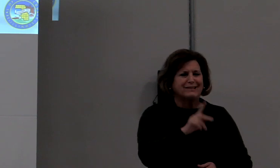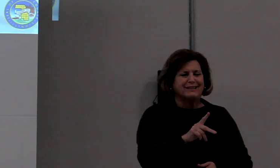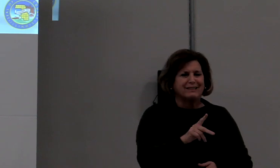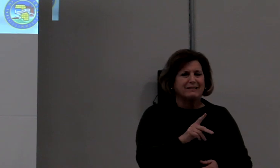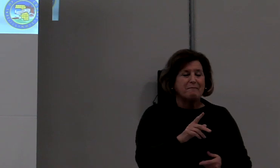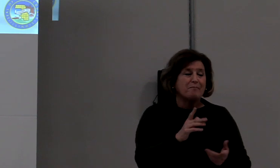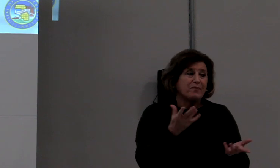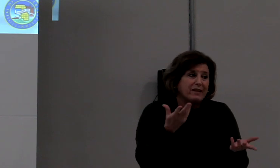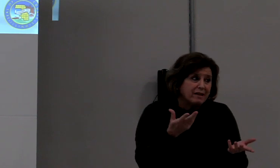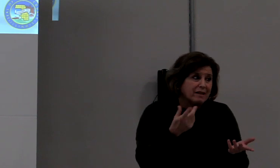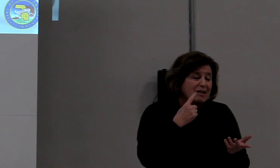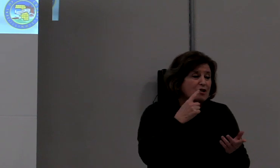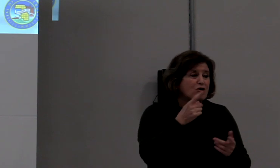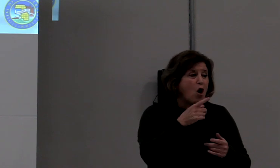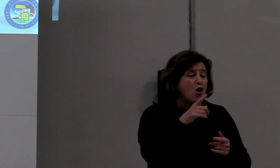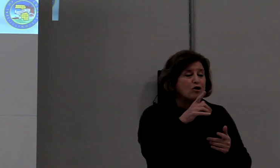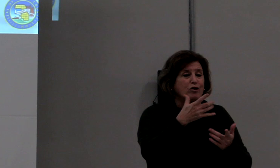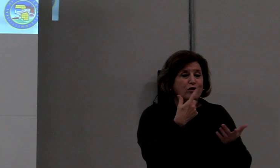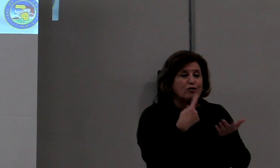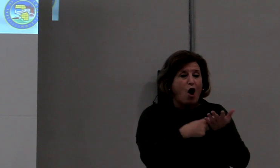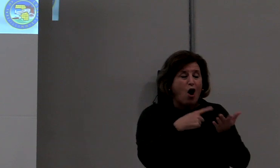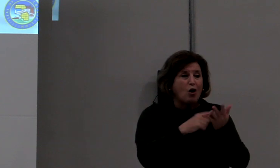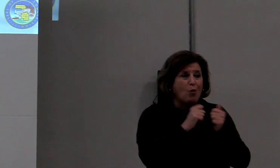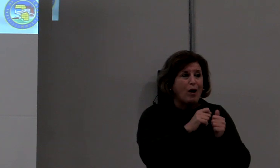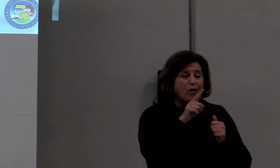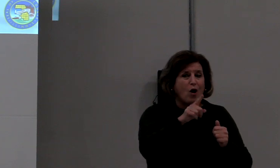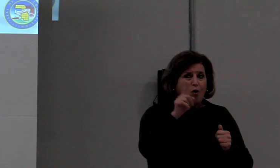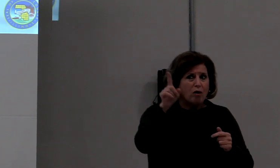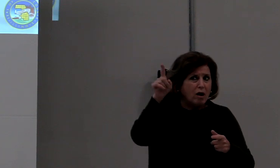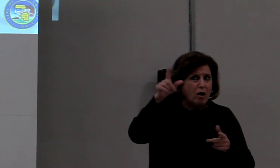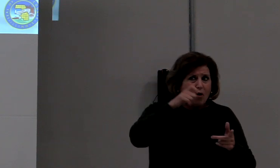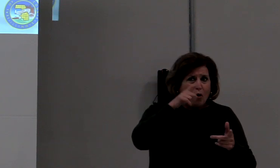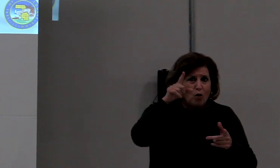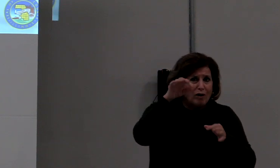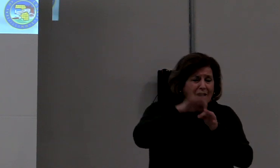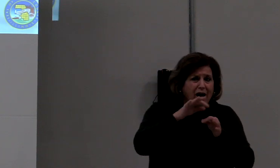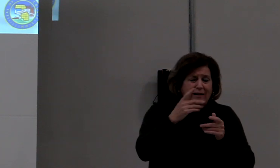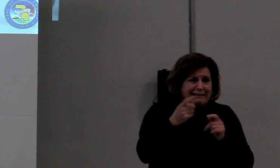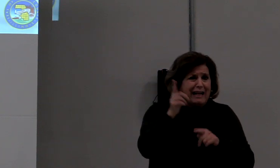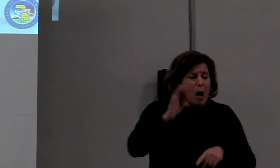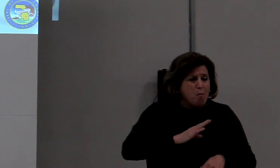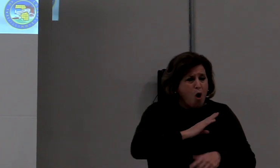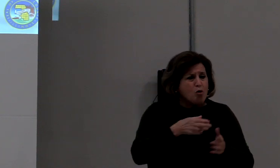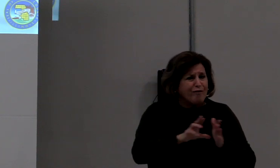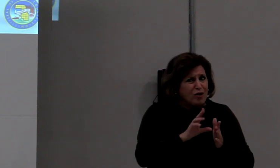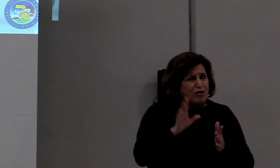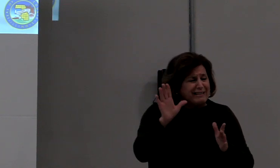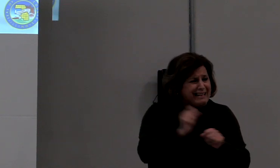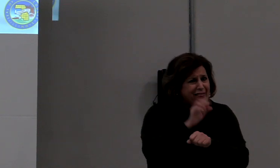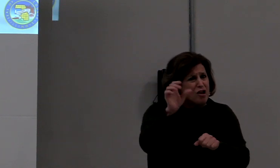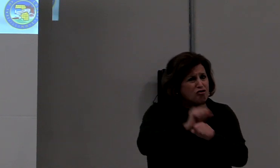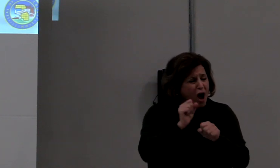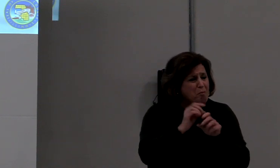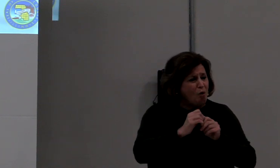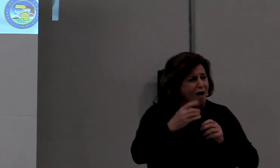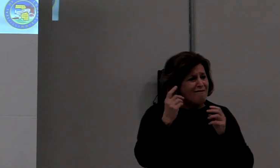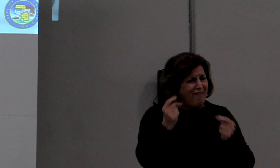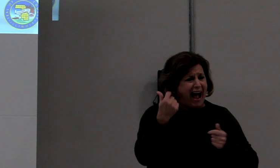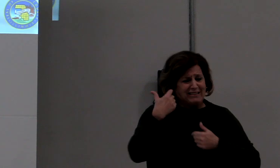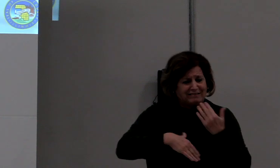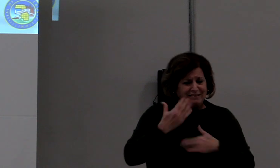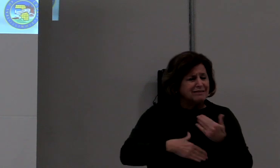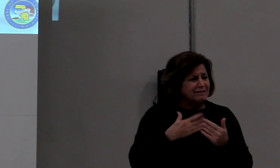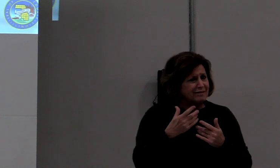So I would implore you to talk to your electeds about, hey, what can we do to get the Board of Review to do their job faster, to get it faster?